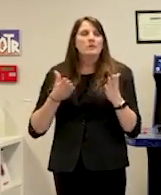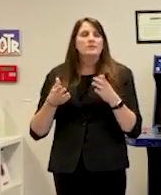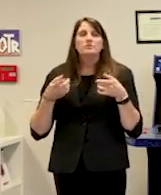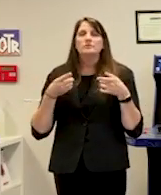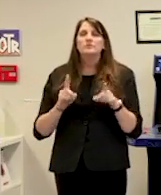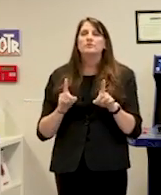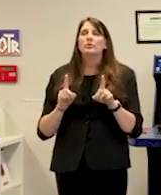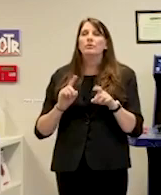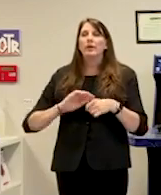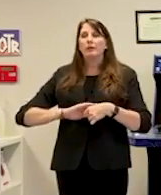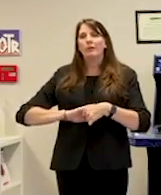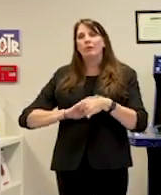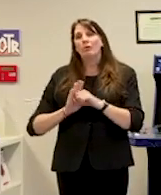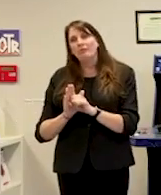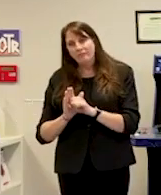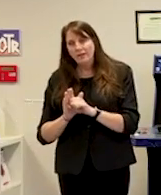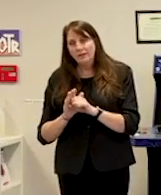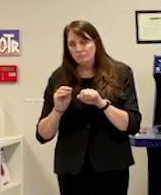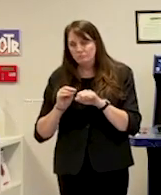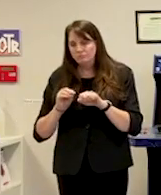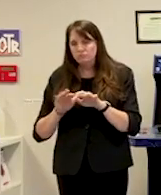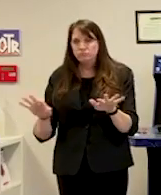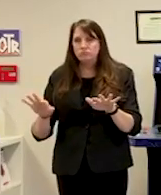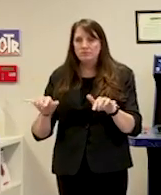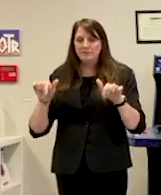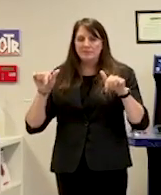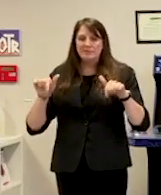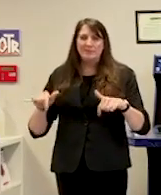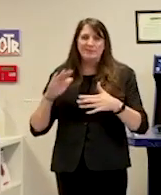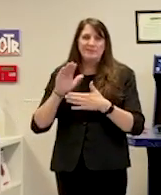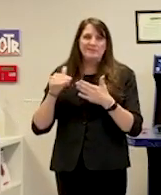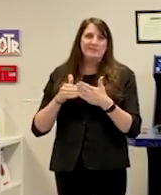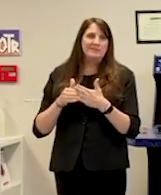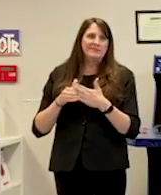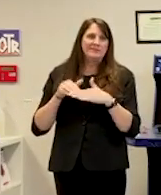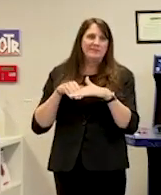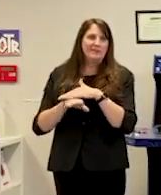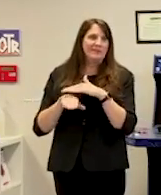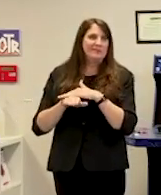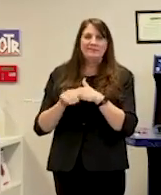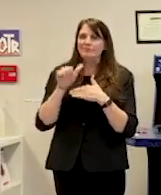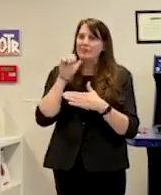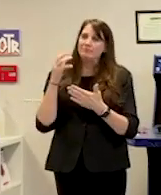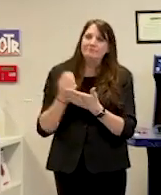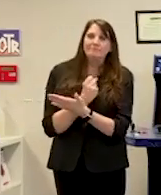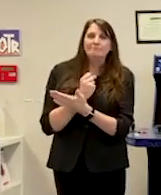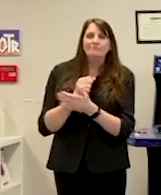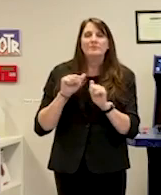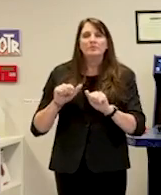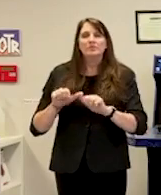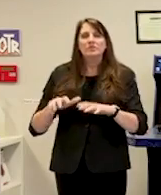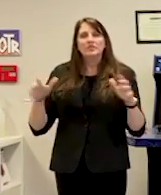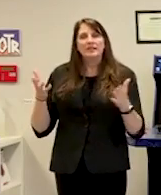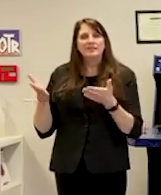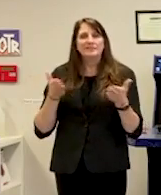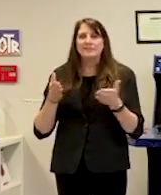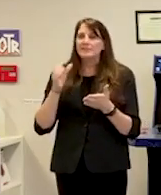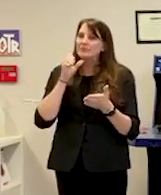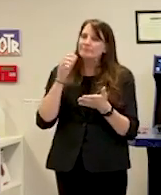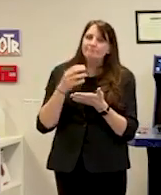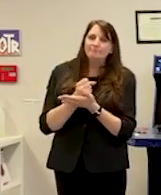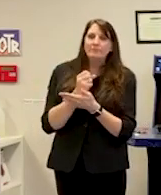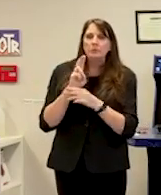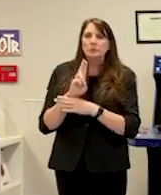COVID, the access to the center was not utilized as much as it could have been, and the services weren't